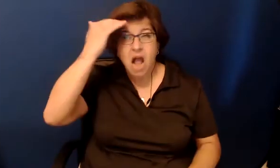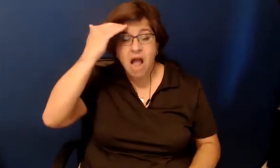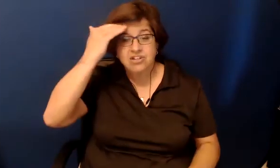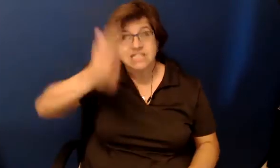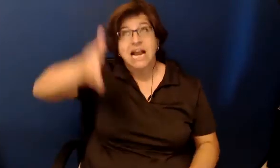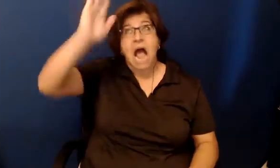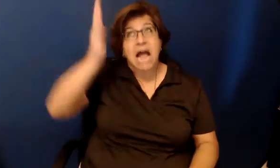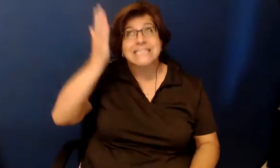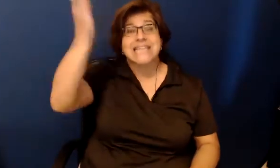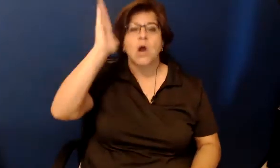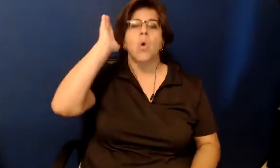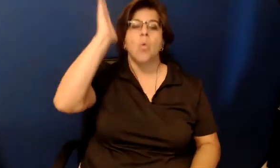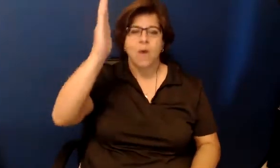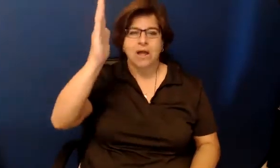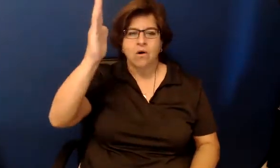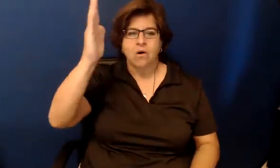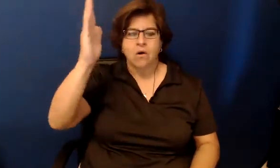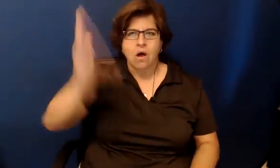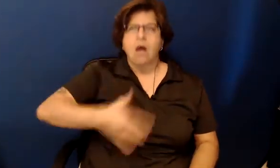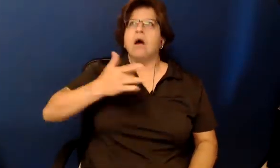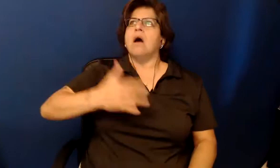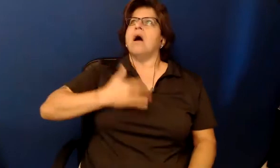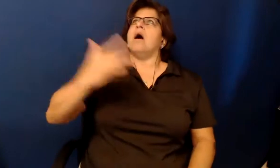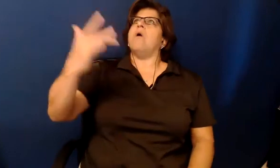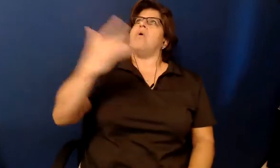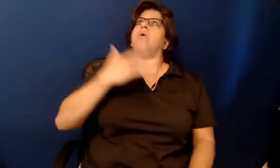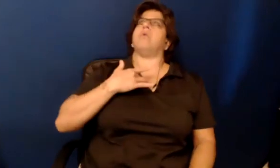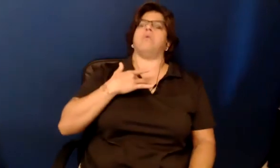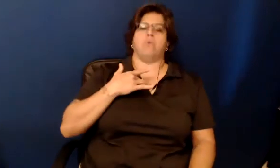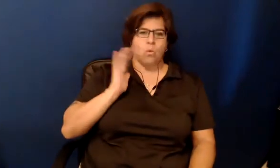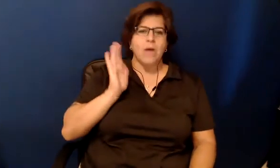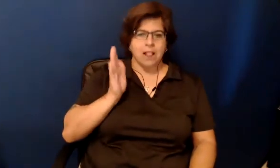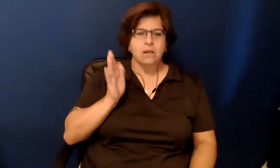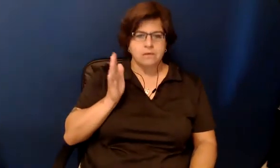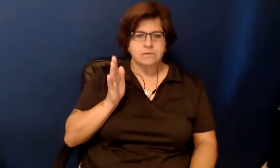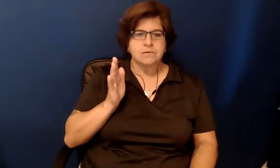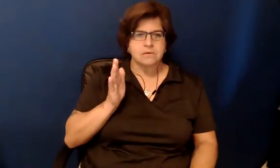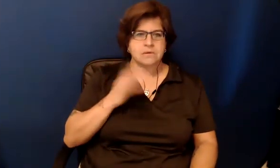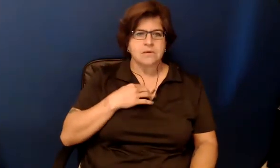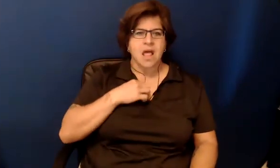consciousness of the presence of God will come to you. That's what these Psalm 100 people were saying in the very beginning of our